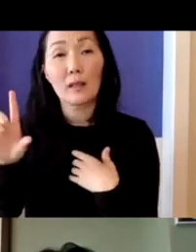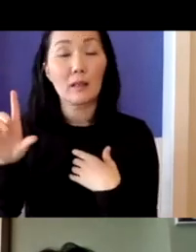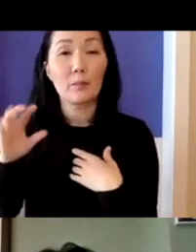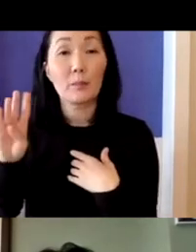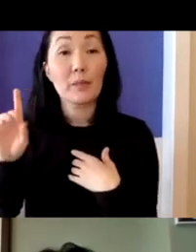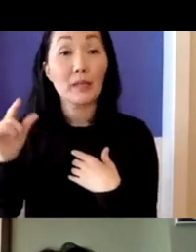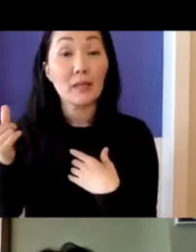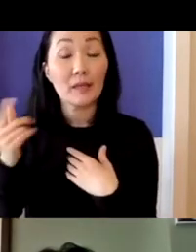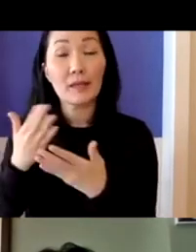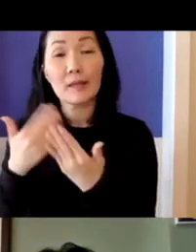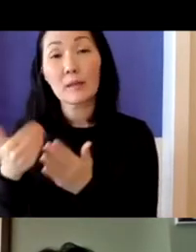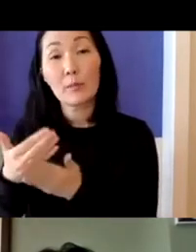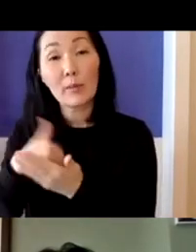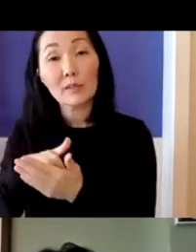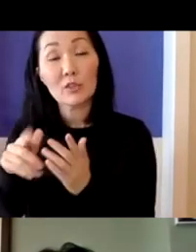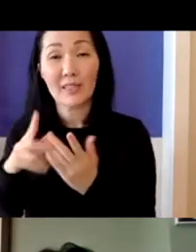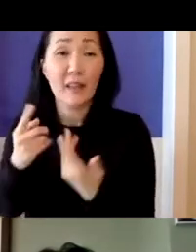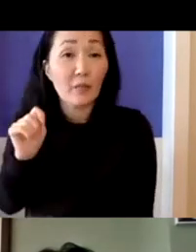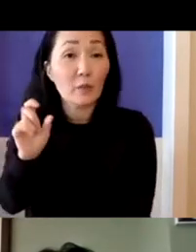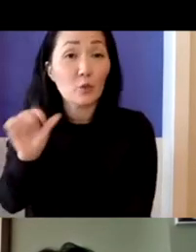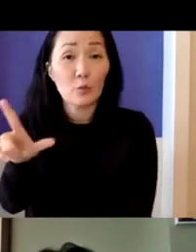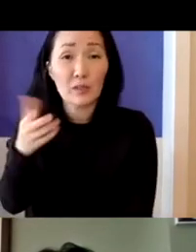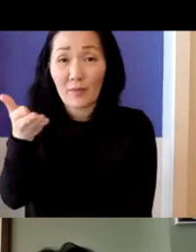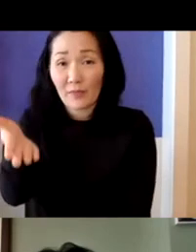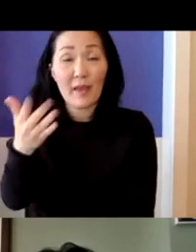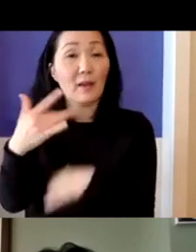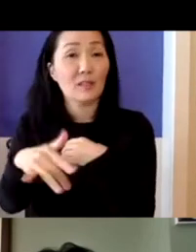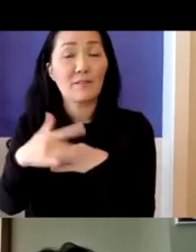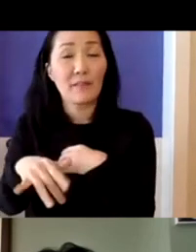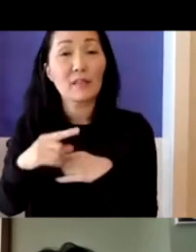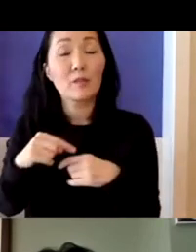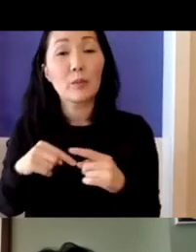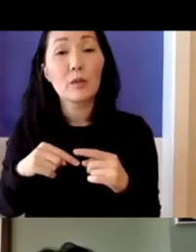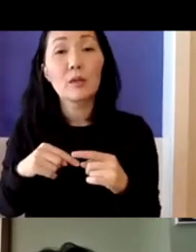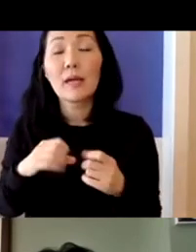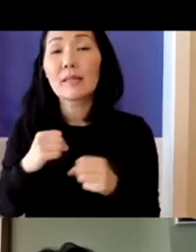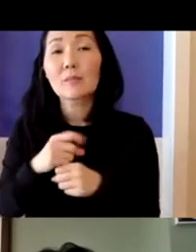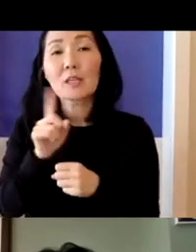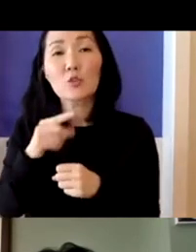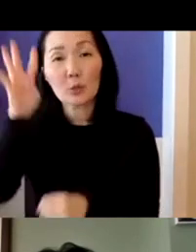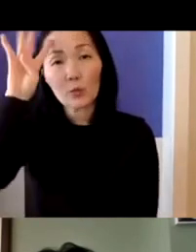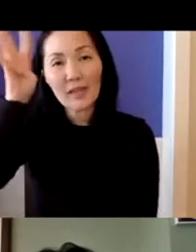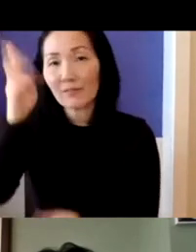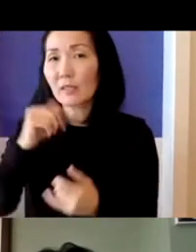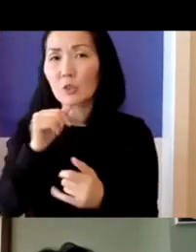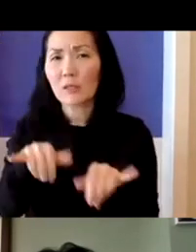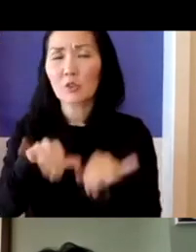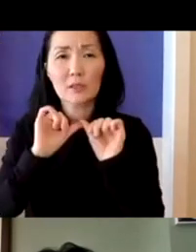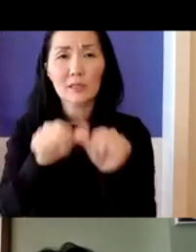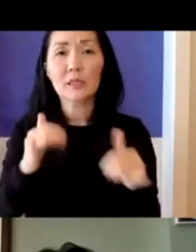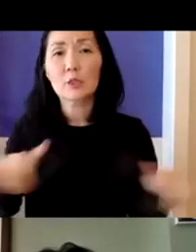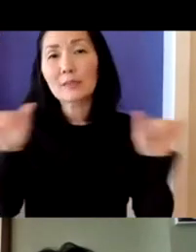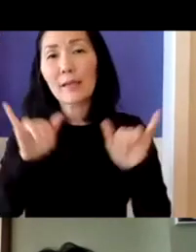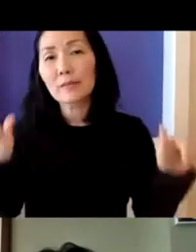think it's the ability to step outside of the comfort zone of existing metrics of GDP and